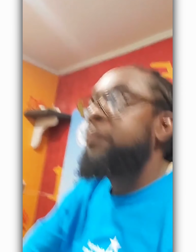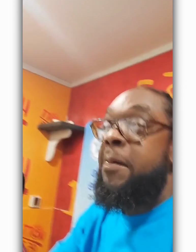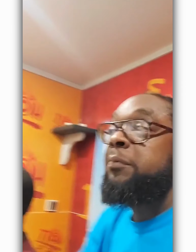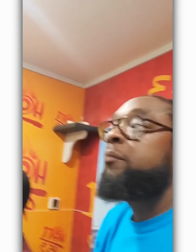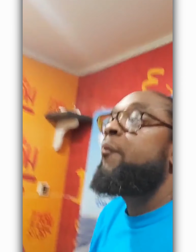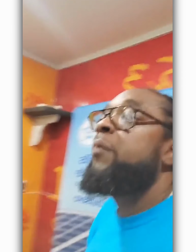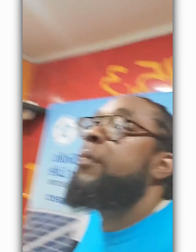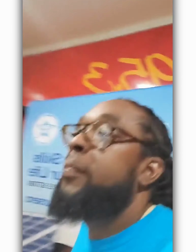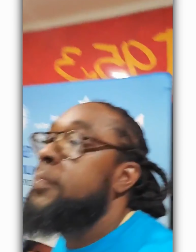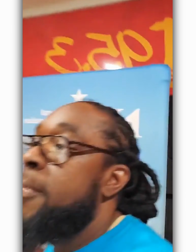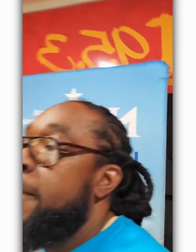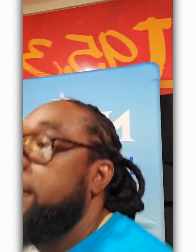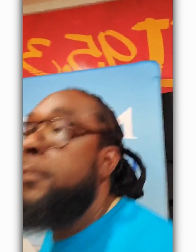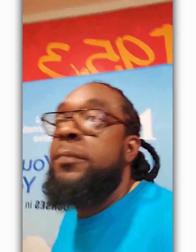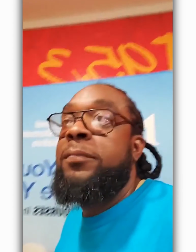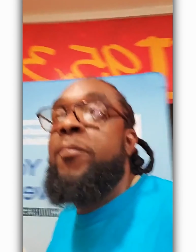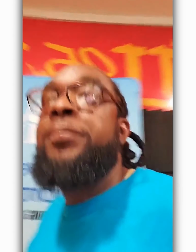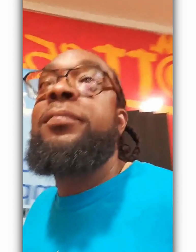So you will share it, because I would have wanted.